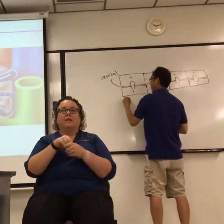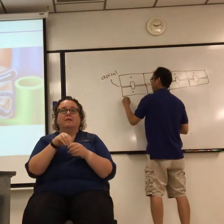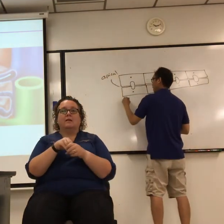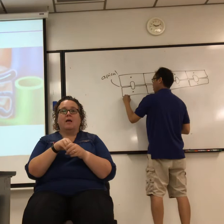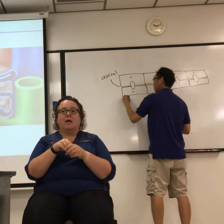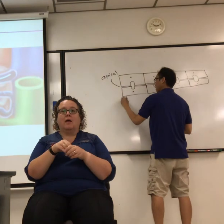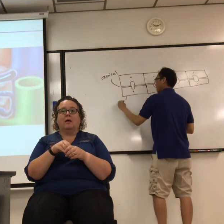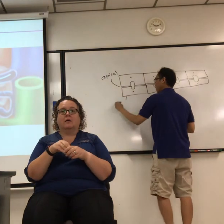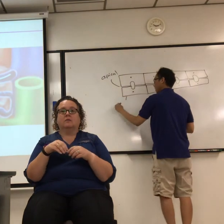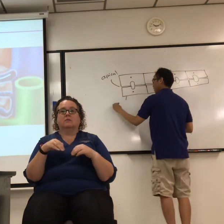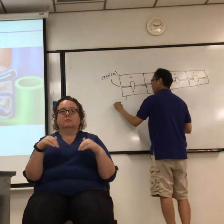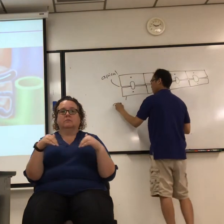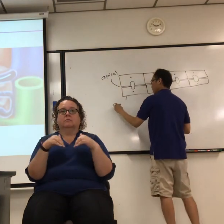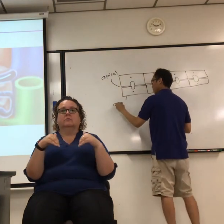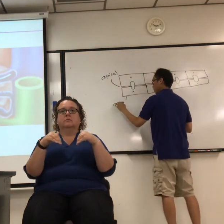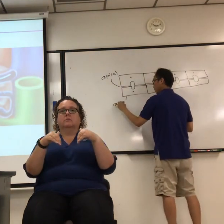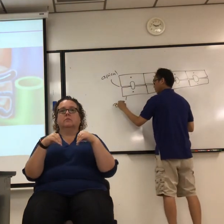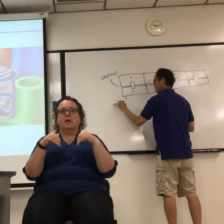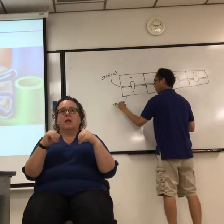apical, one on the outside,